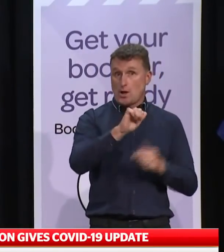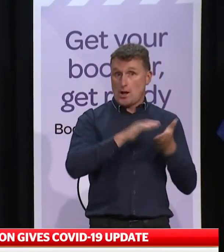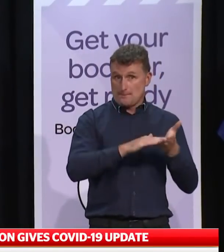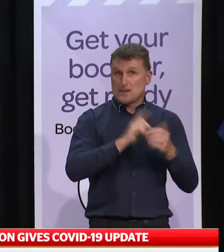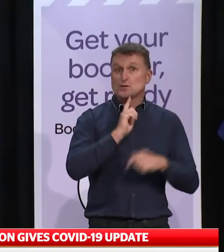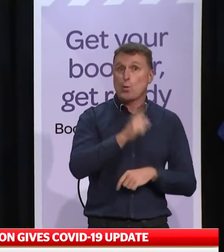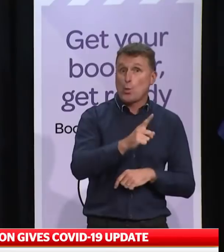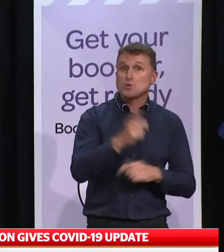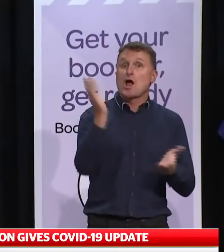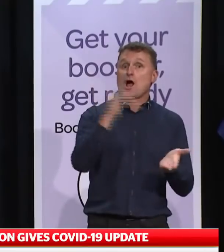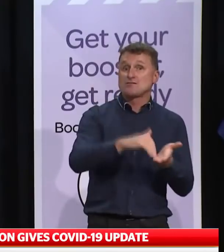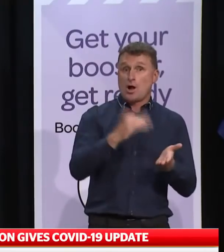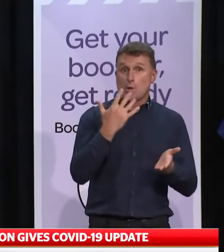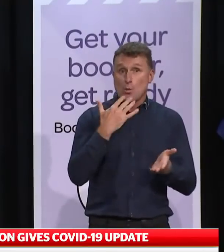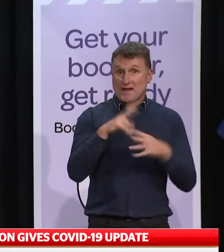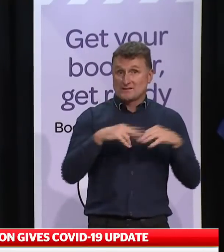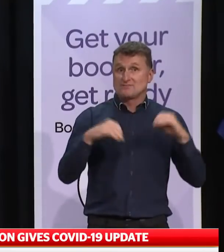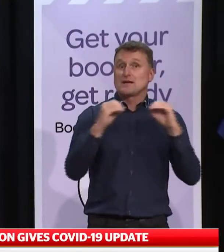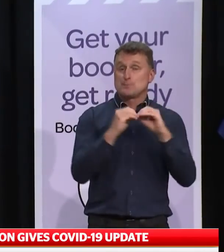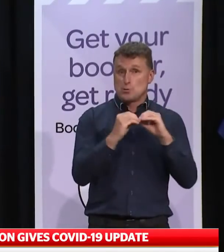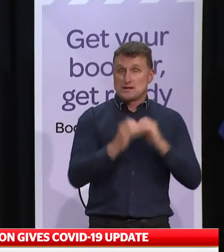February. Along with the